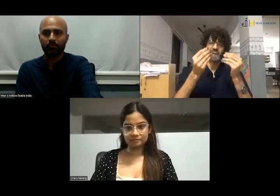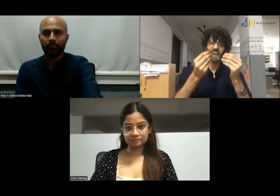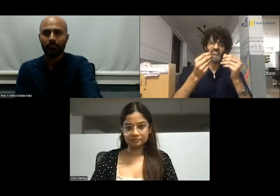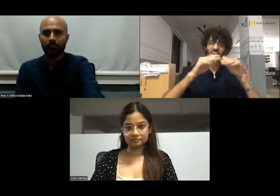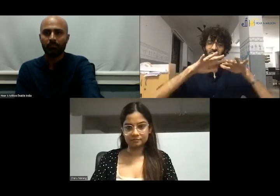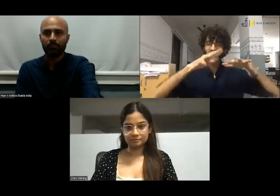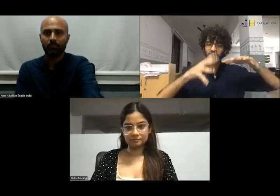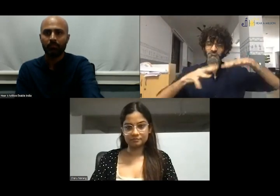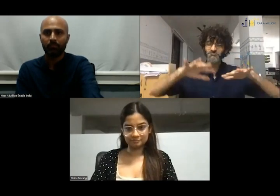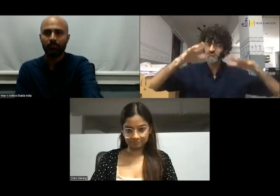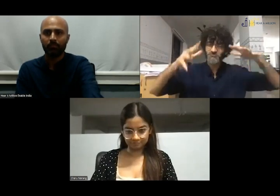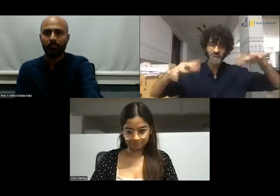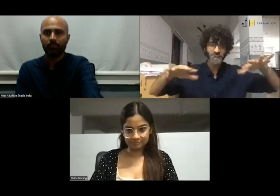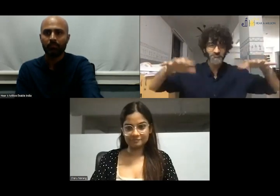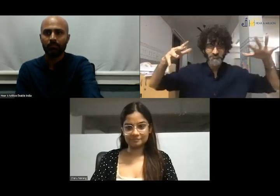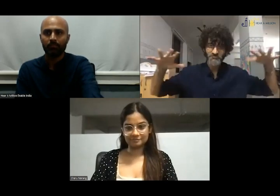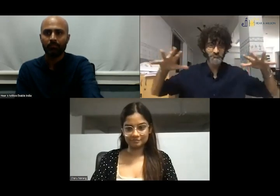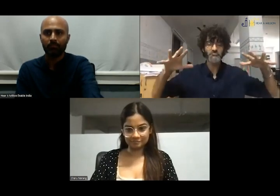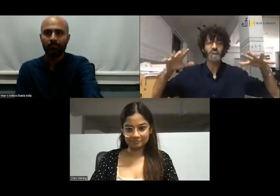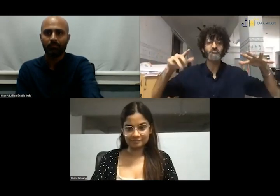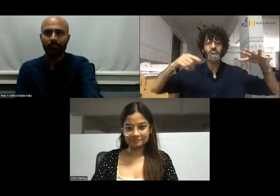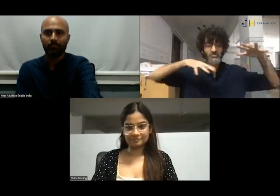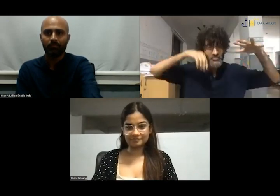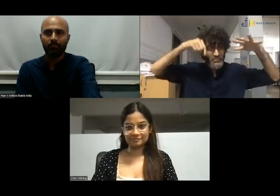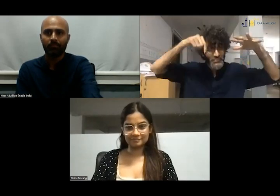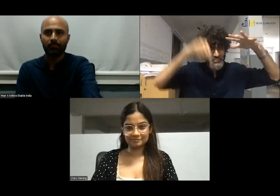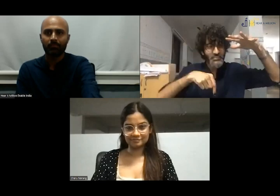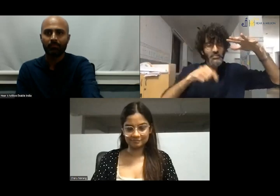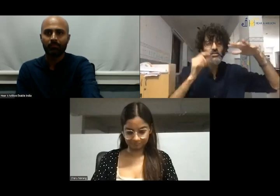I just want to say few things.